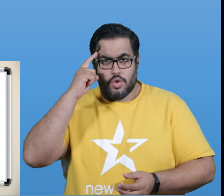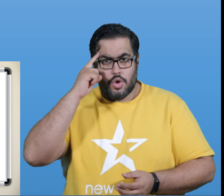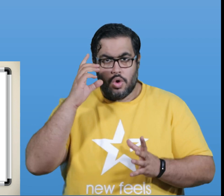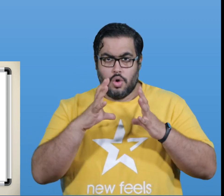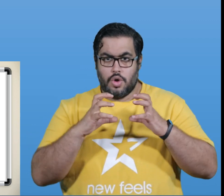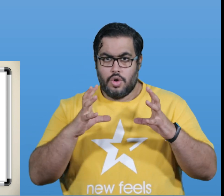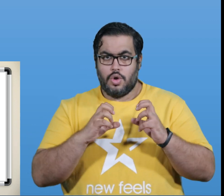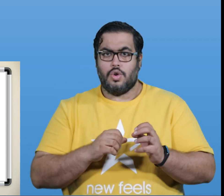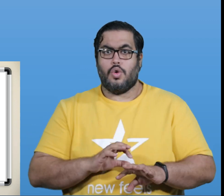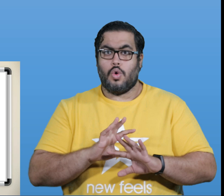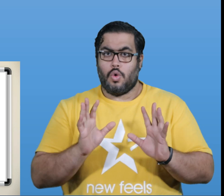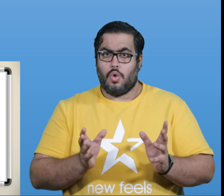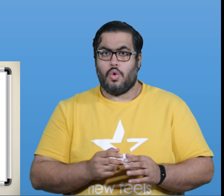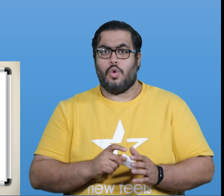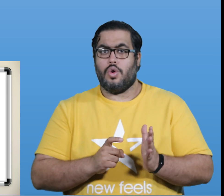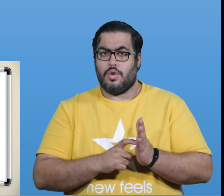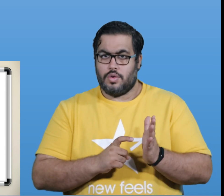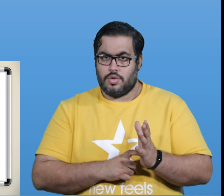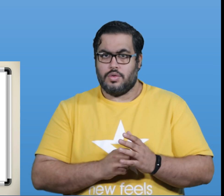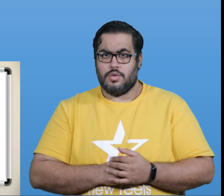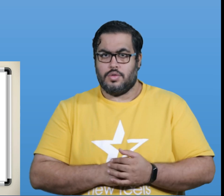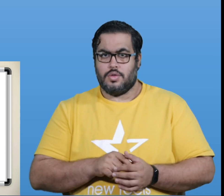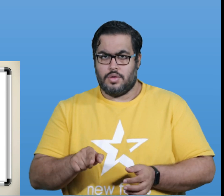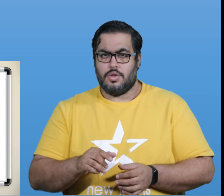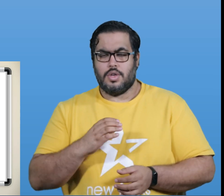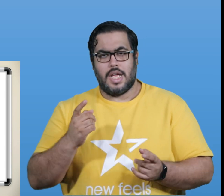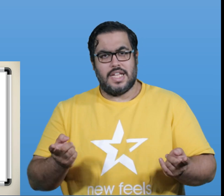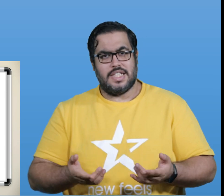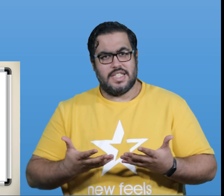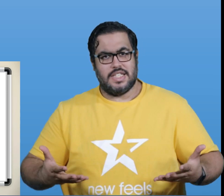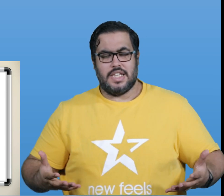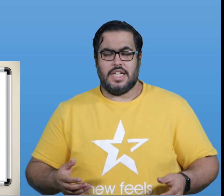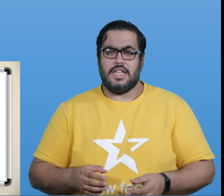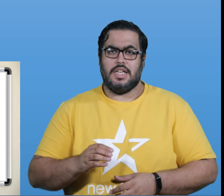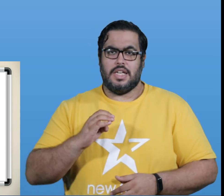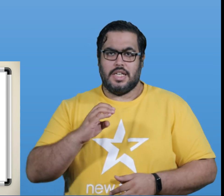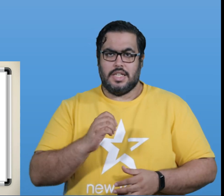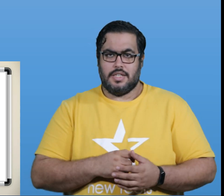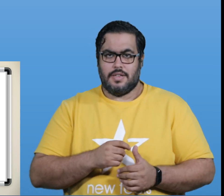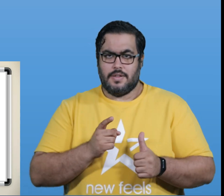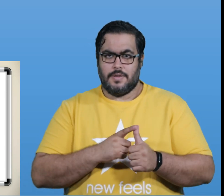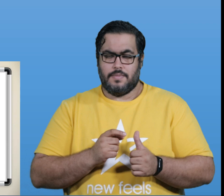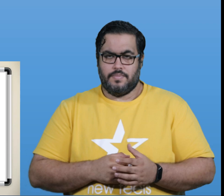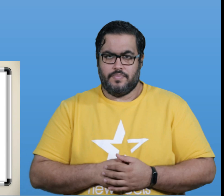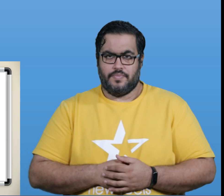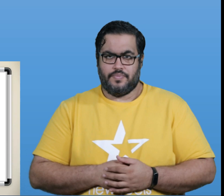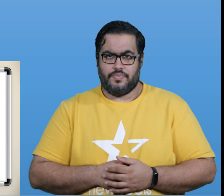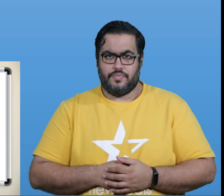every rules that we are taking now. So you should know the answer by now. So now question number 1. The